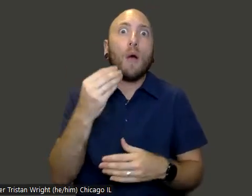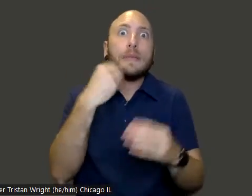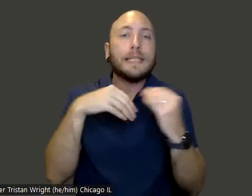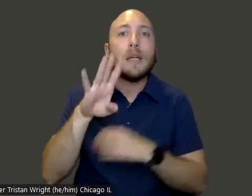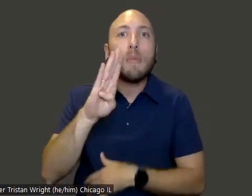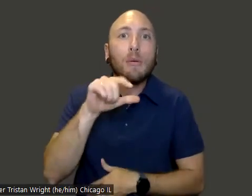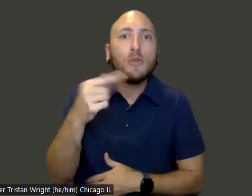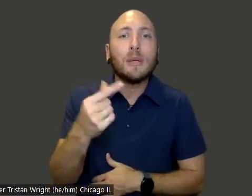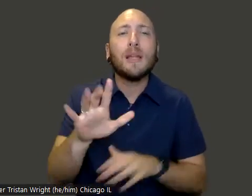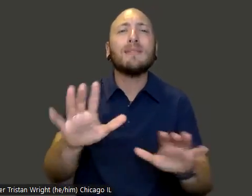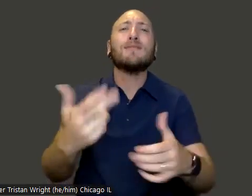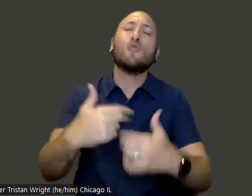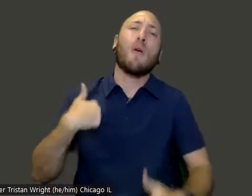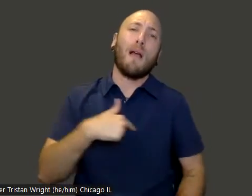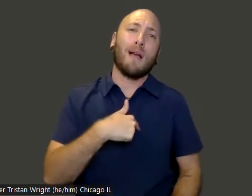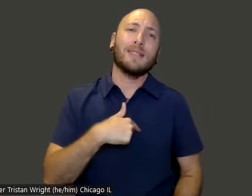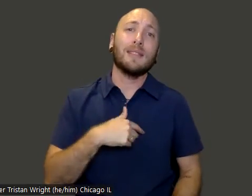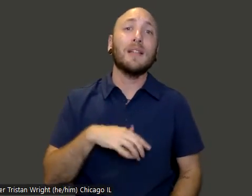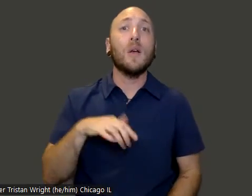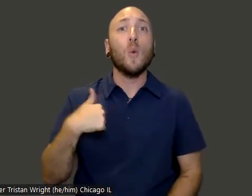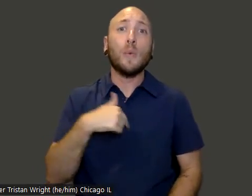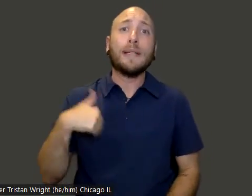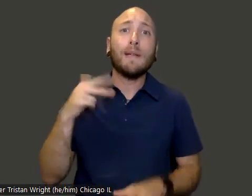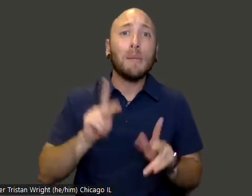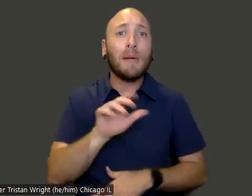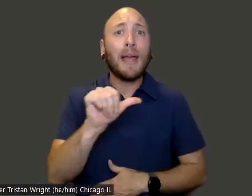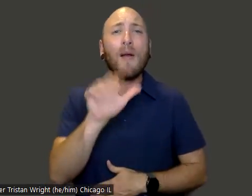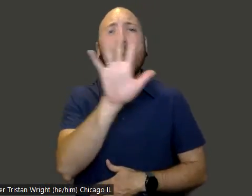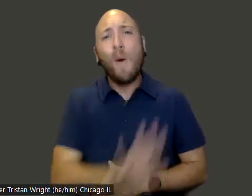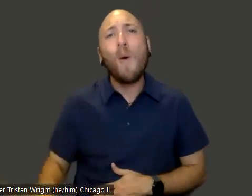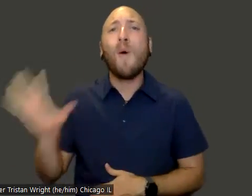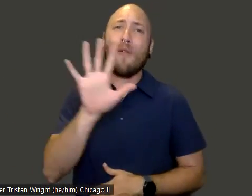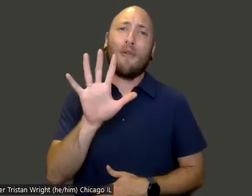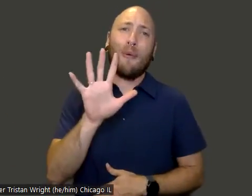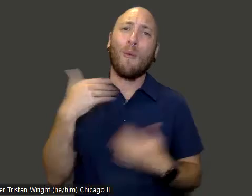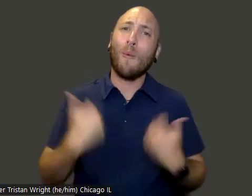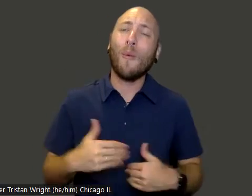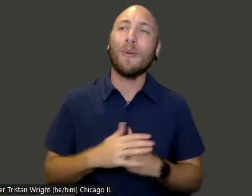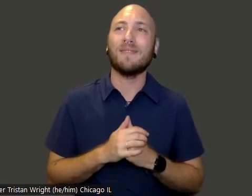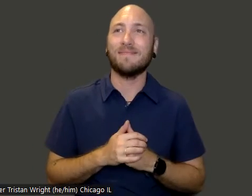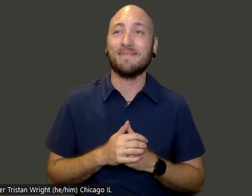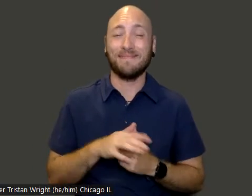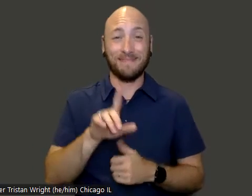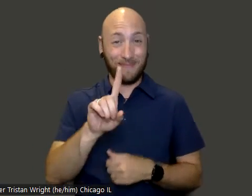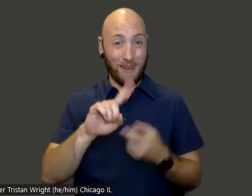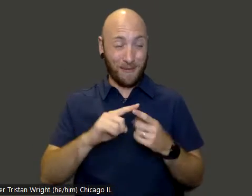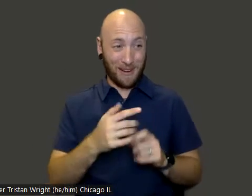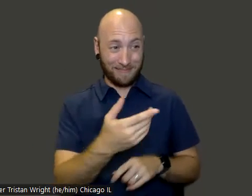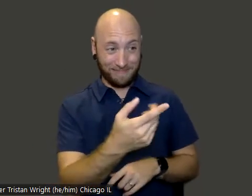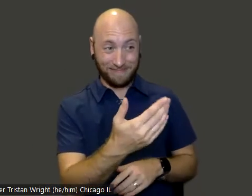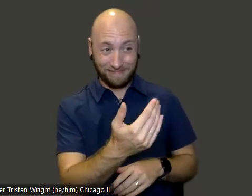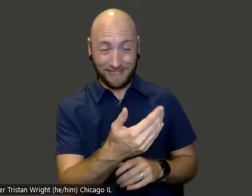We're all over the place. Um, I have a friend that keeps wanting me to go to Europe,